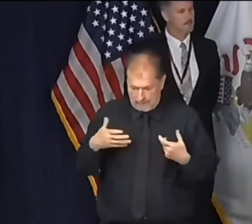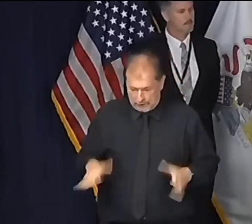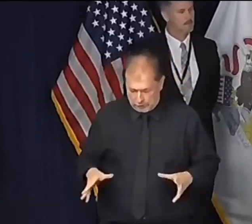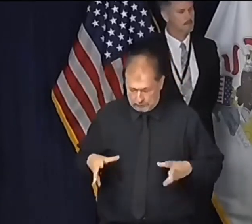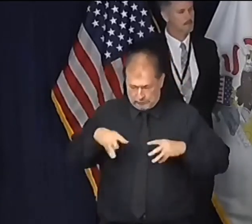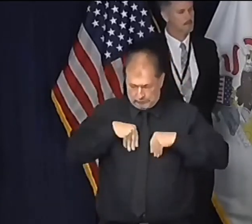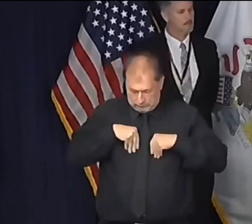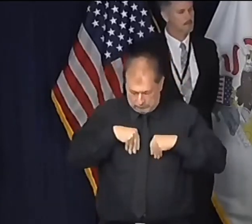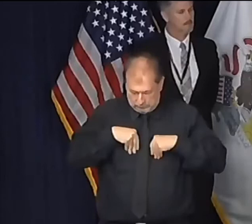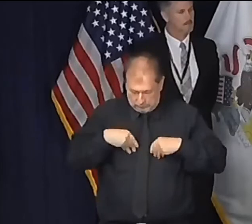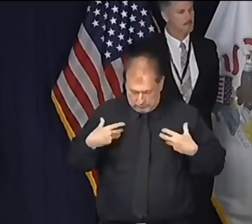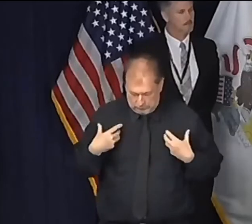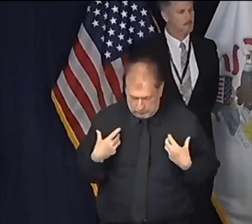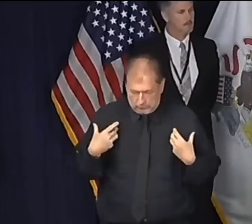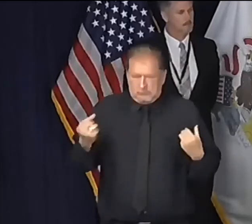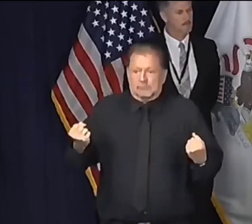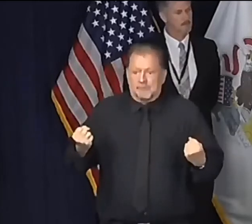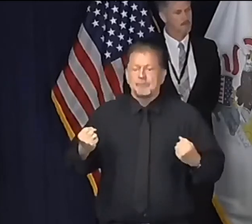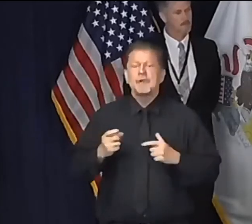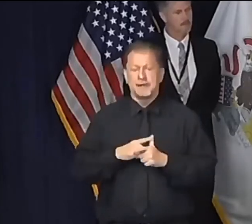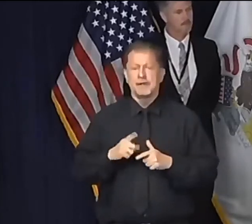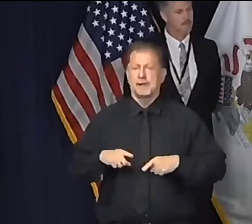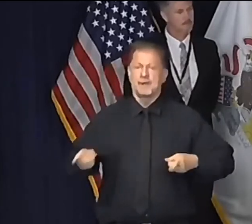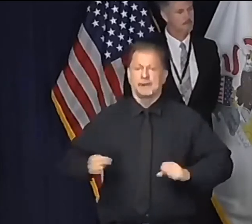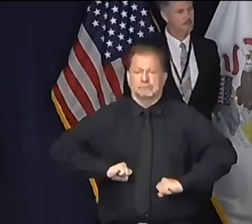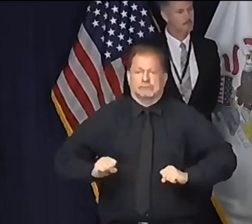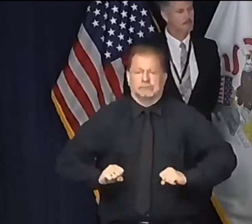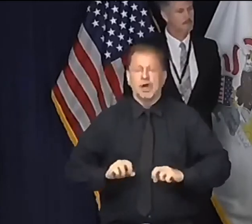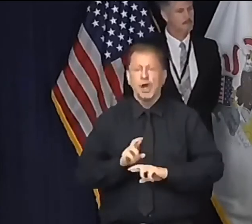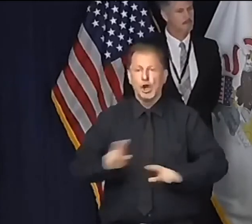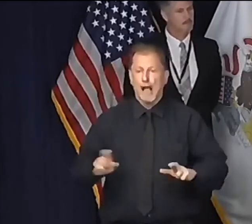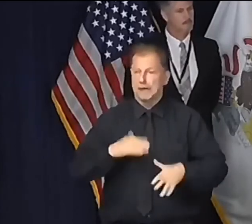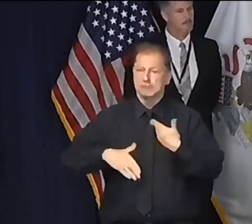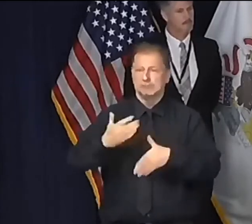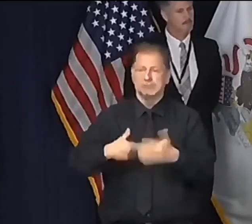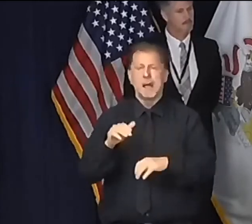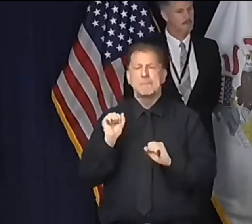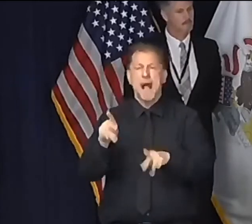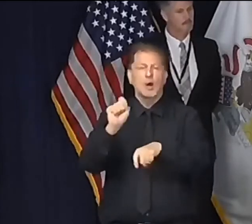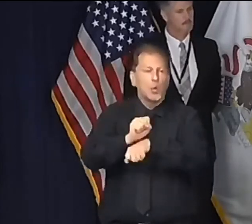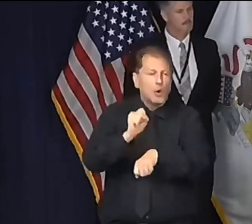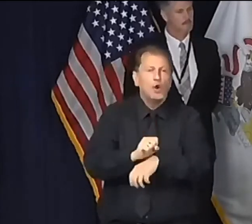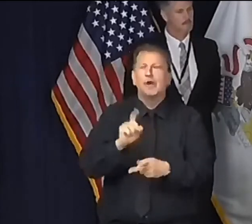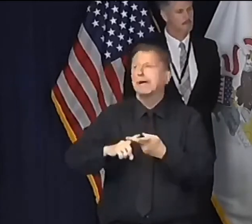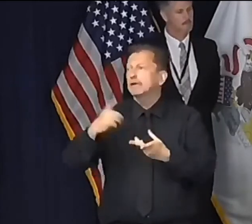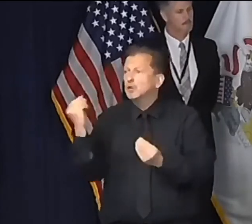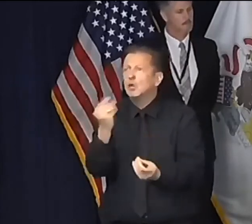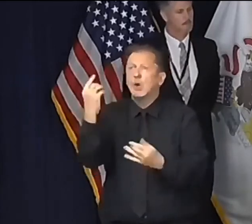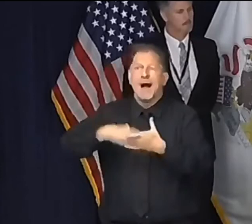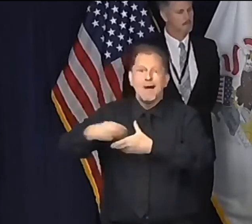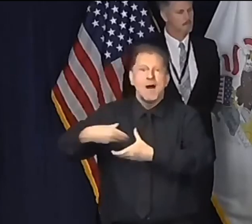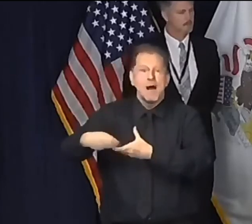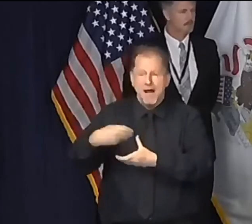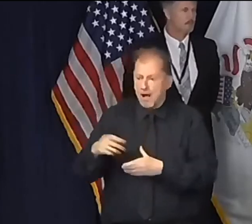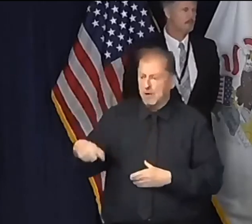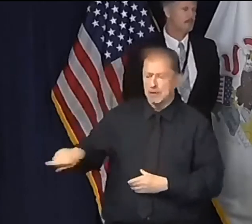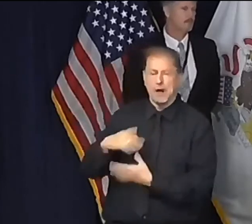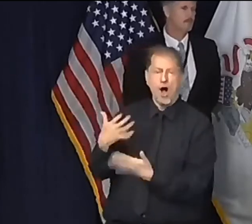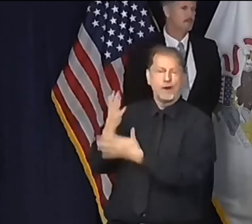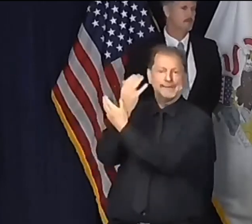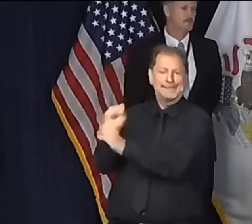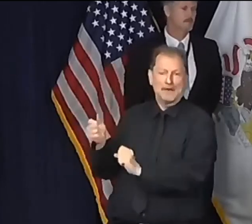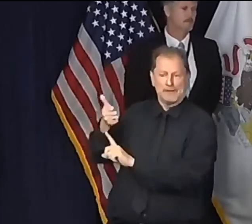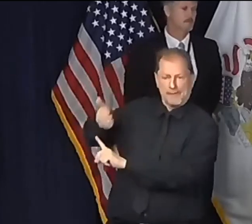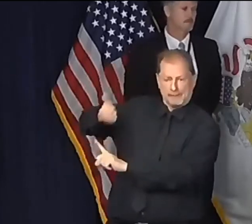we'll be able to do much more than people who are held under today, under stay-at-home and other orders. So we're going to look very